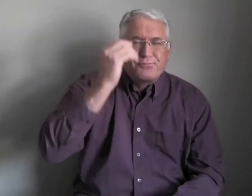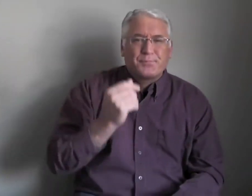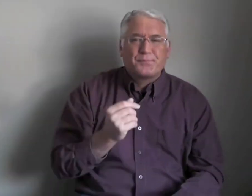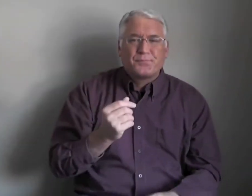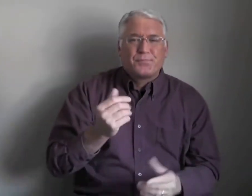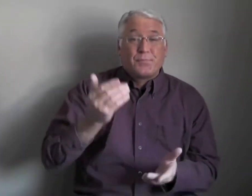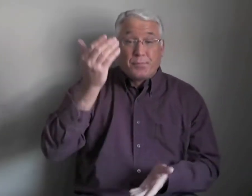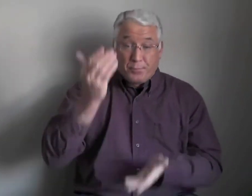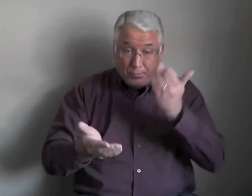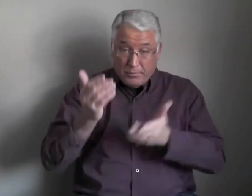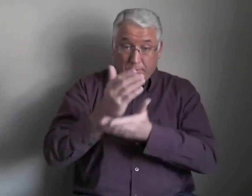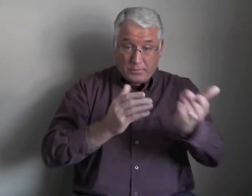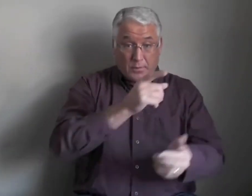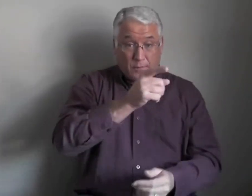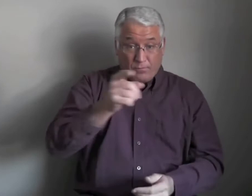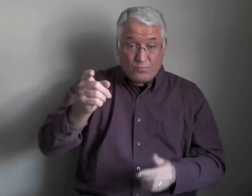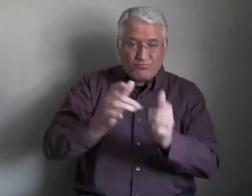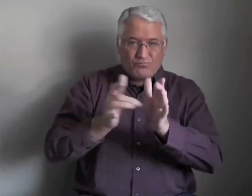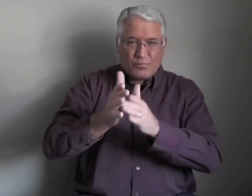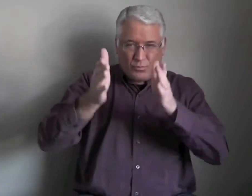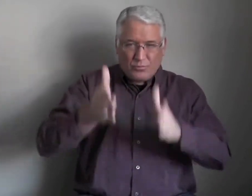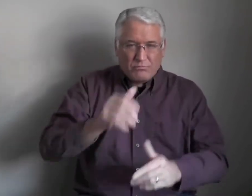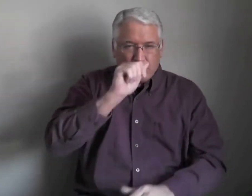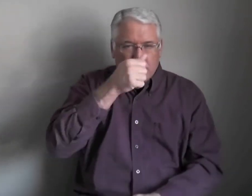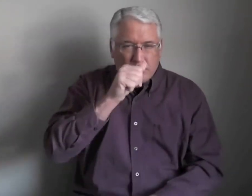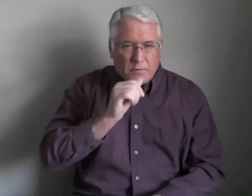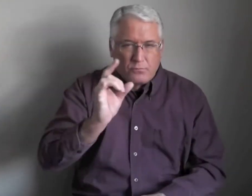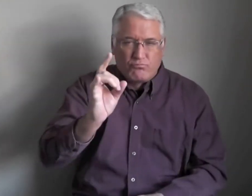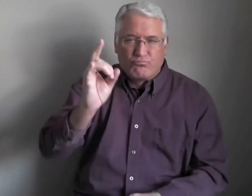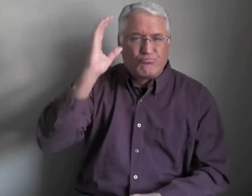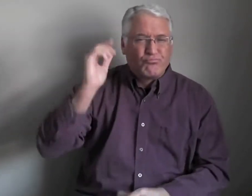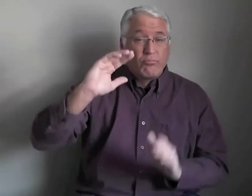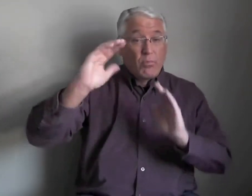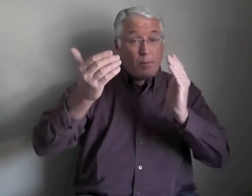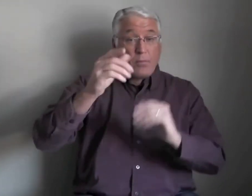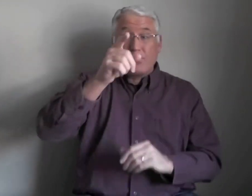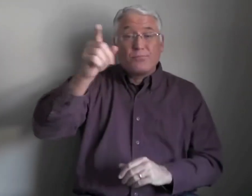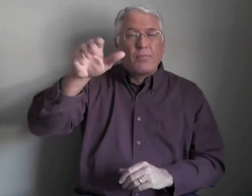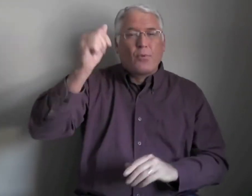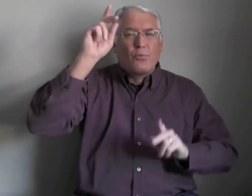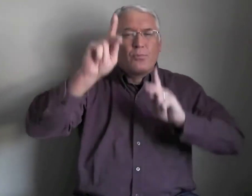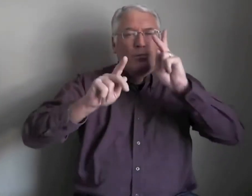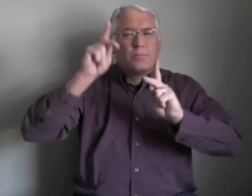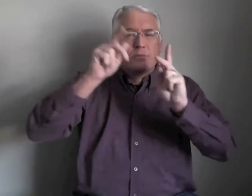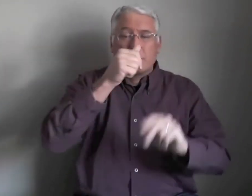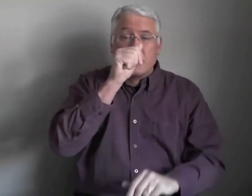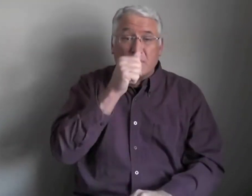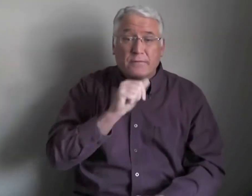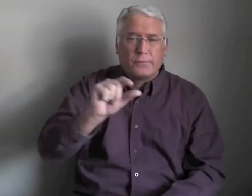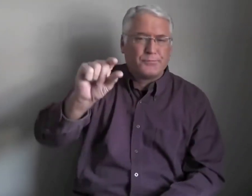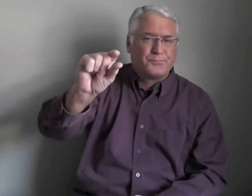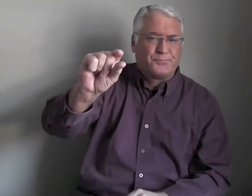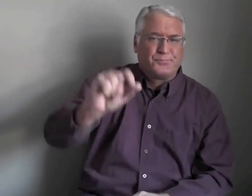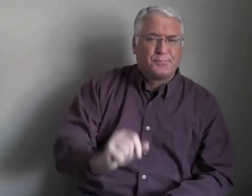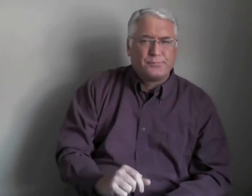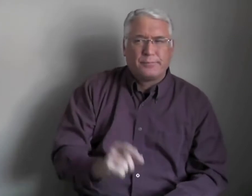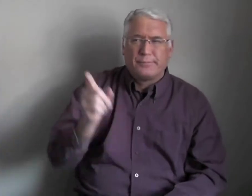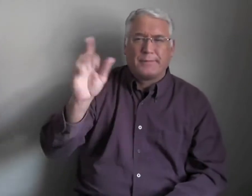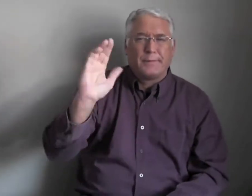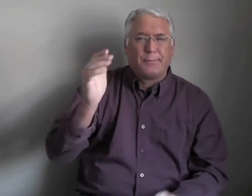just considering that maybe there's some of you who are Christians and you're suffering terribly, and you're comparing yourself to others who suffer a